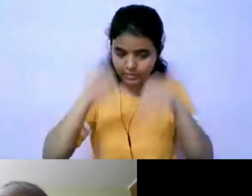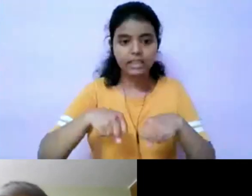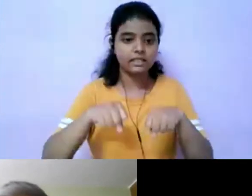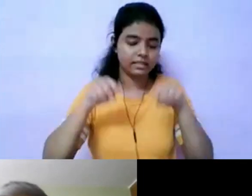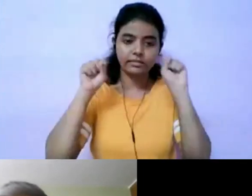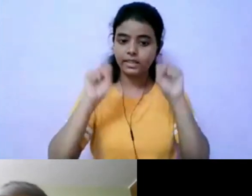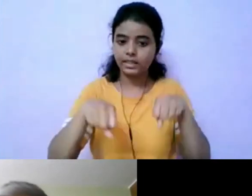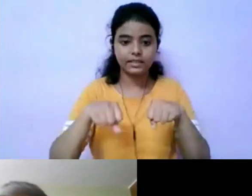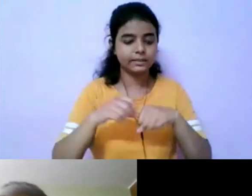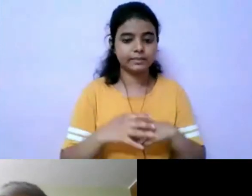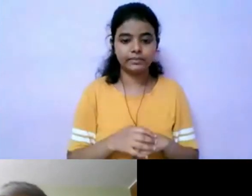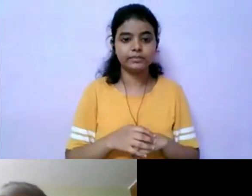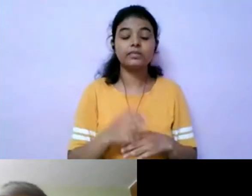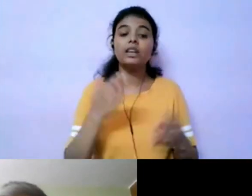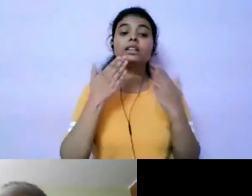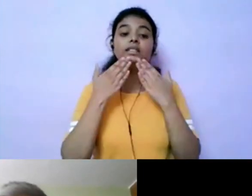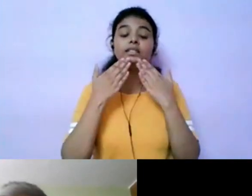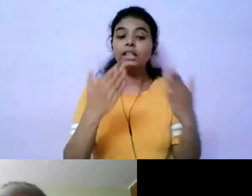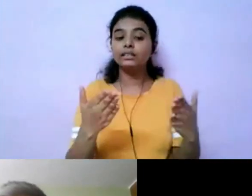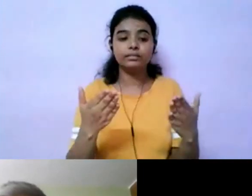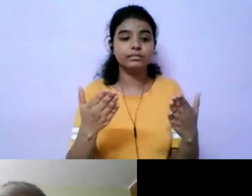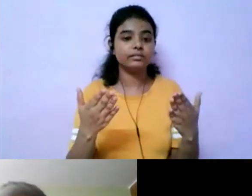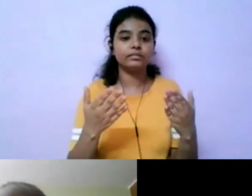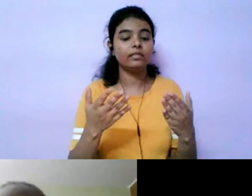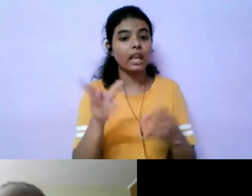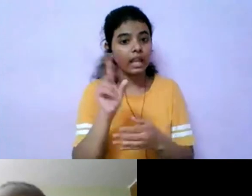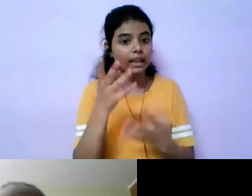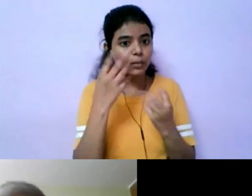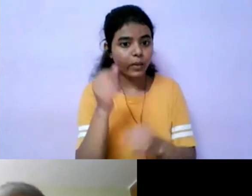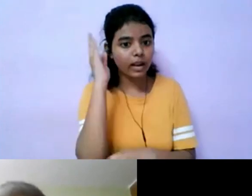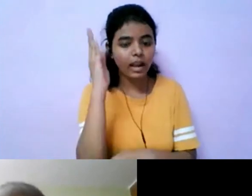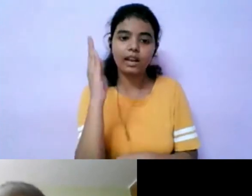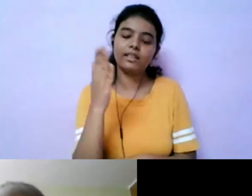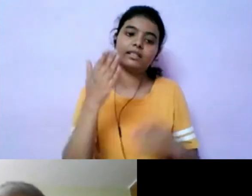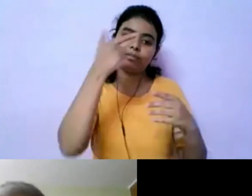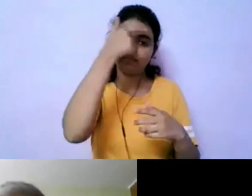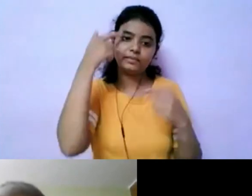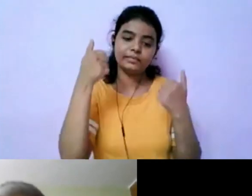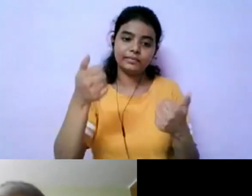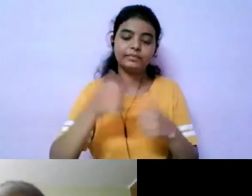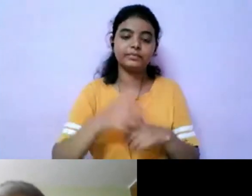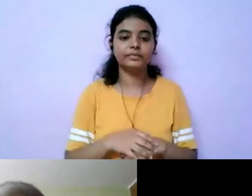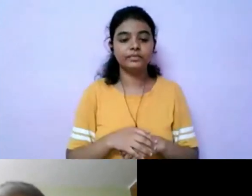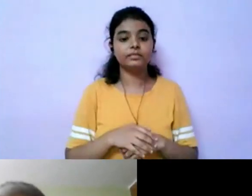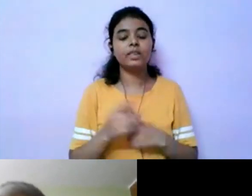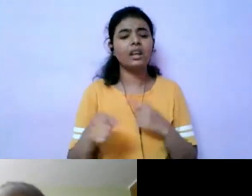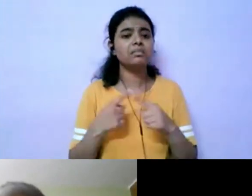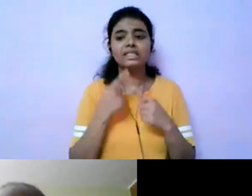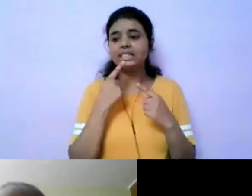Yes. And it would be a great pleasure to have you again. And what should I